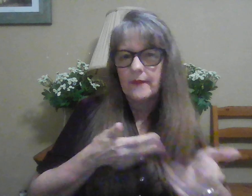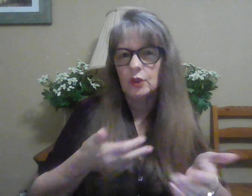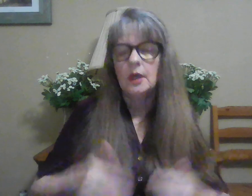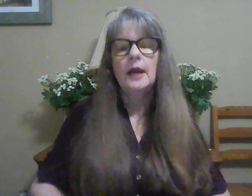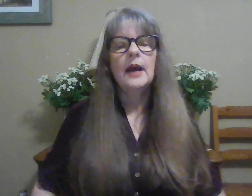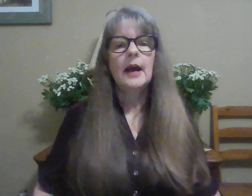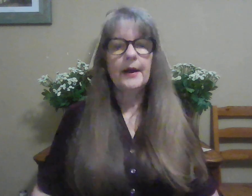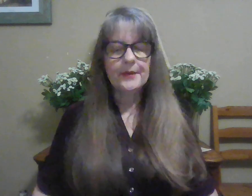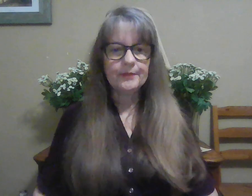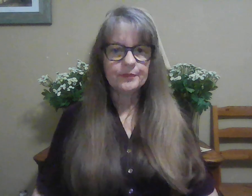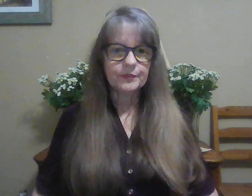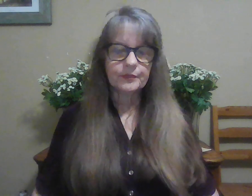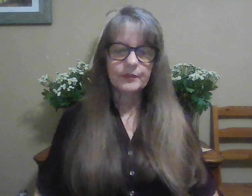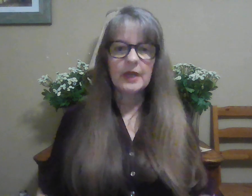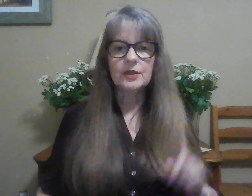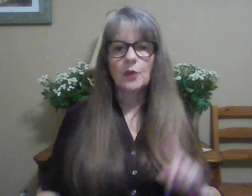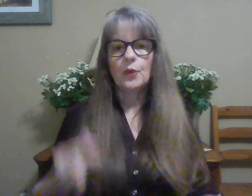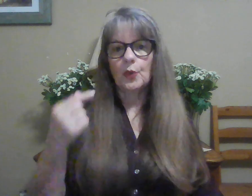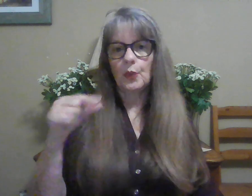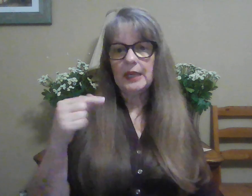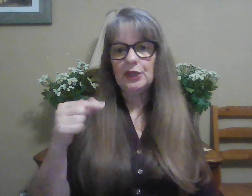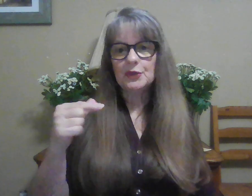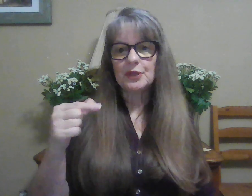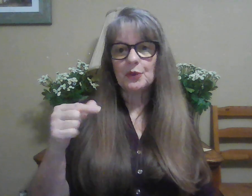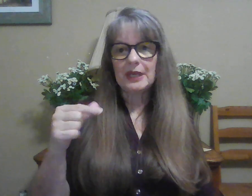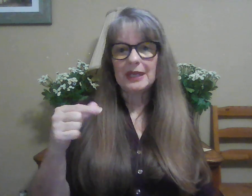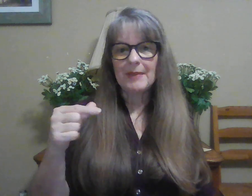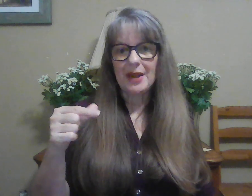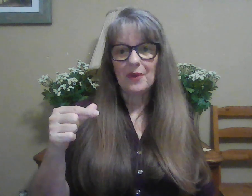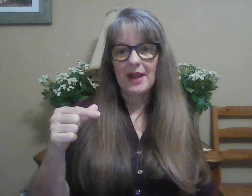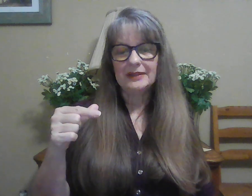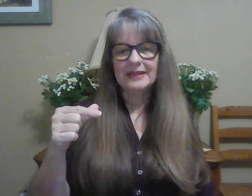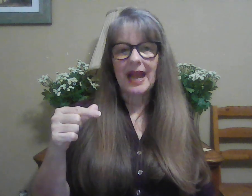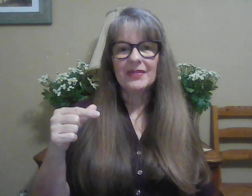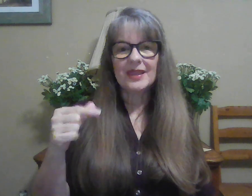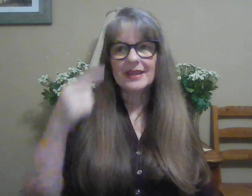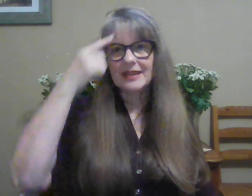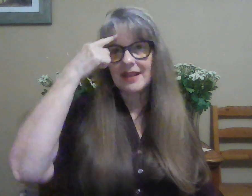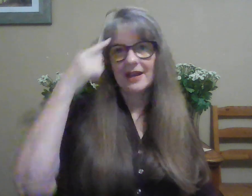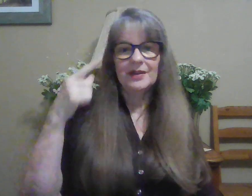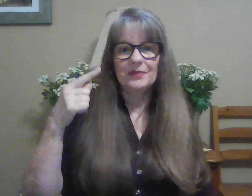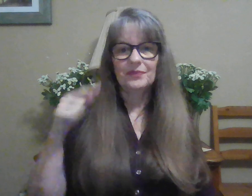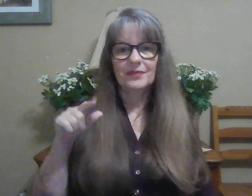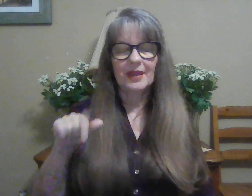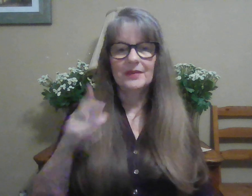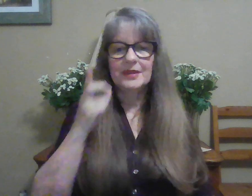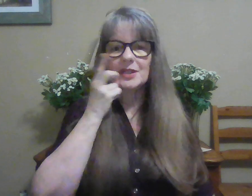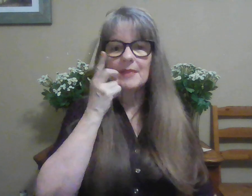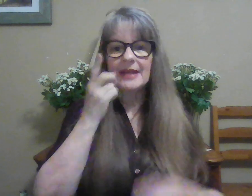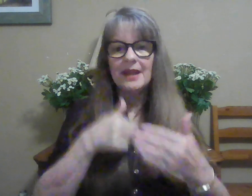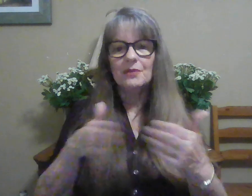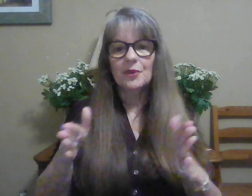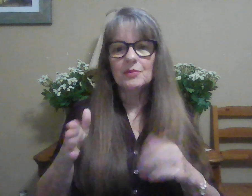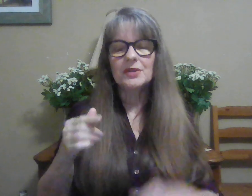whatever. And so green, you see the green in the background. I think this is my dining room, and